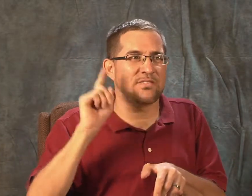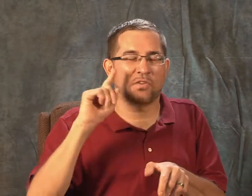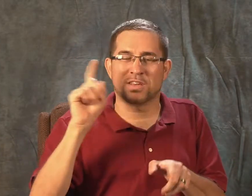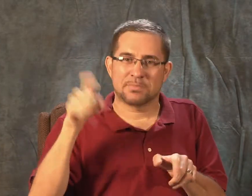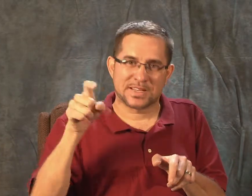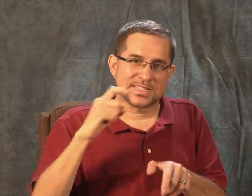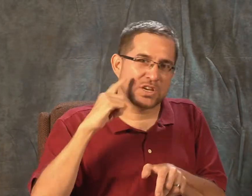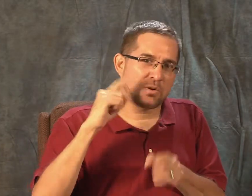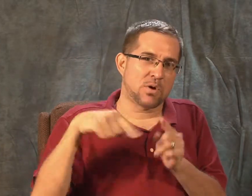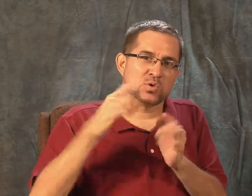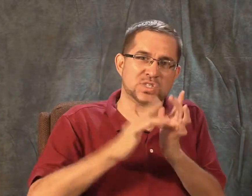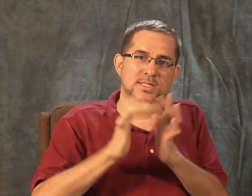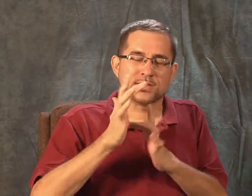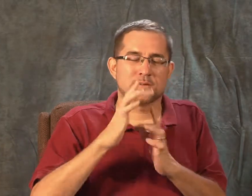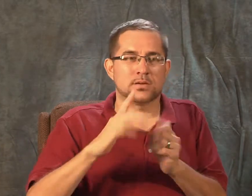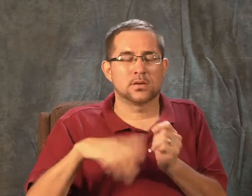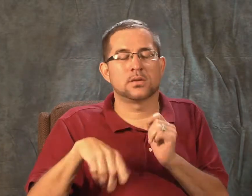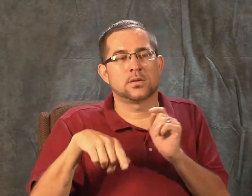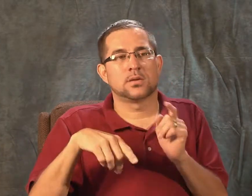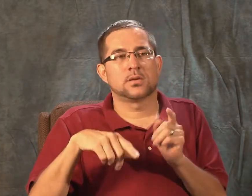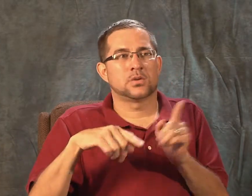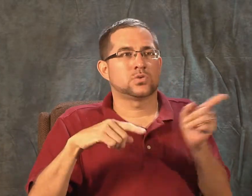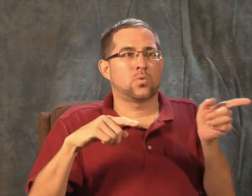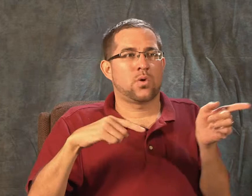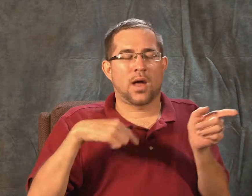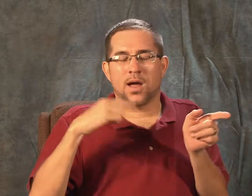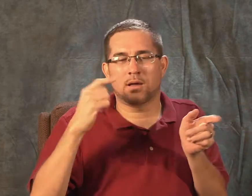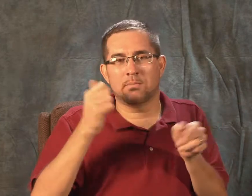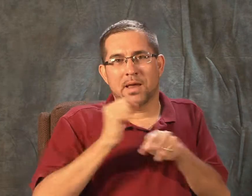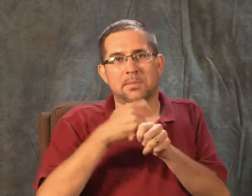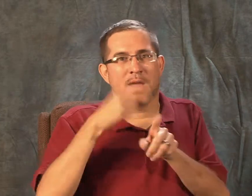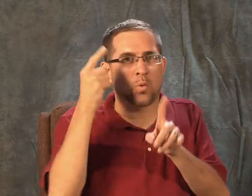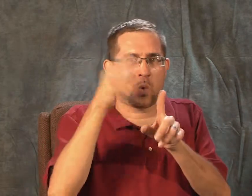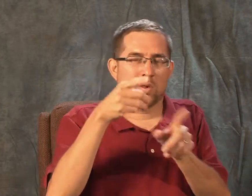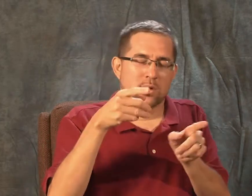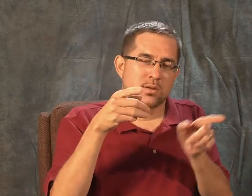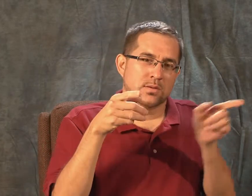because in my mind I had a vision of deaf people in New Mexico